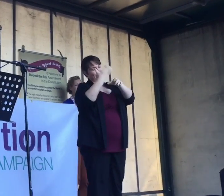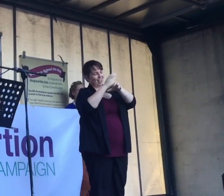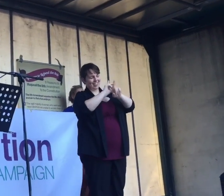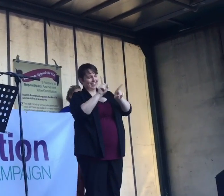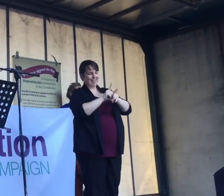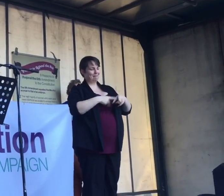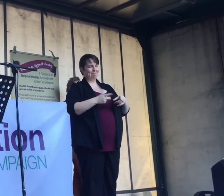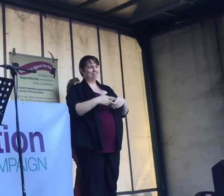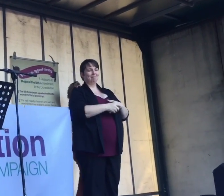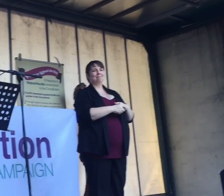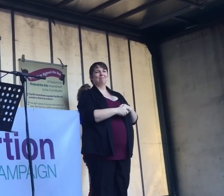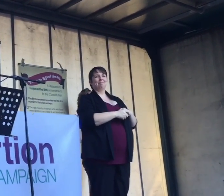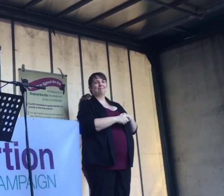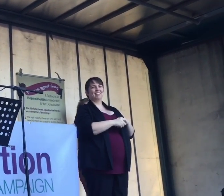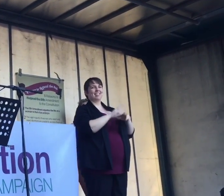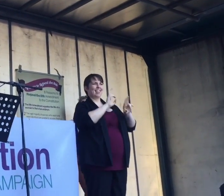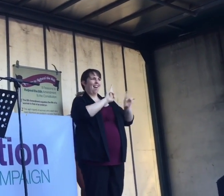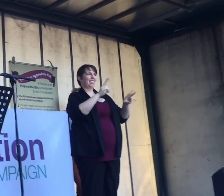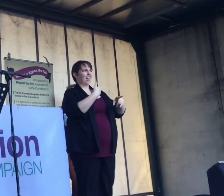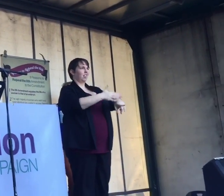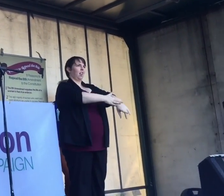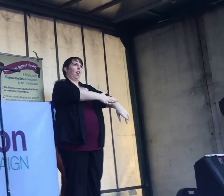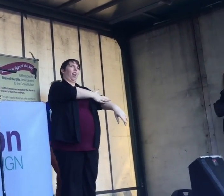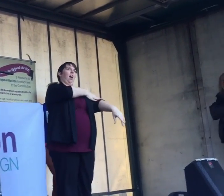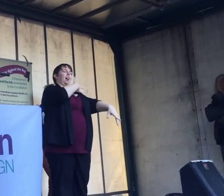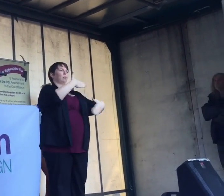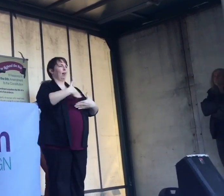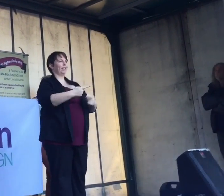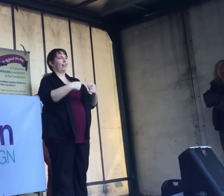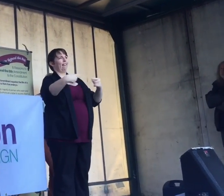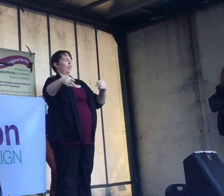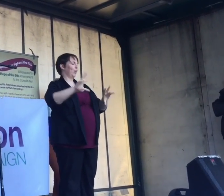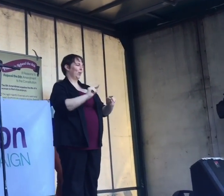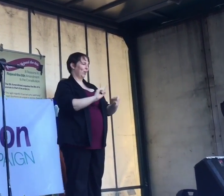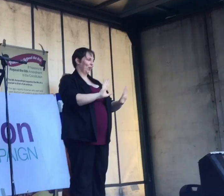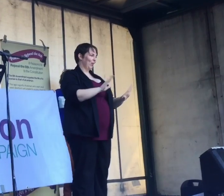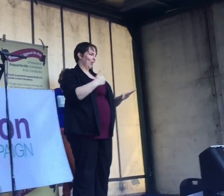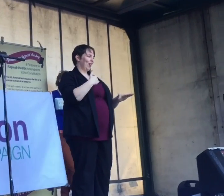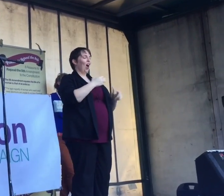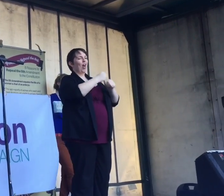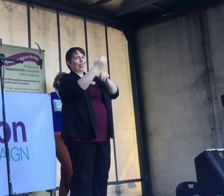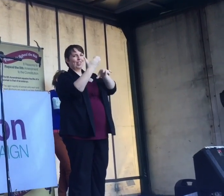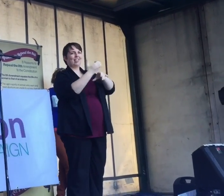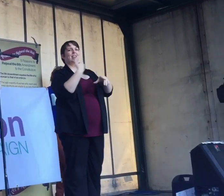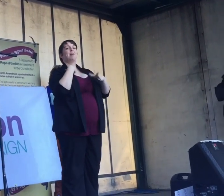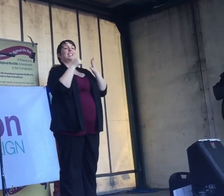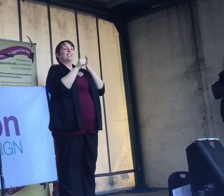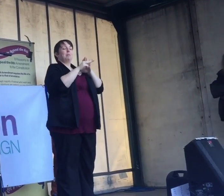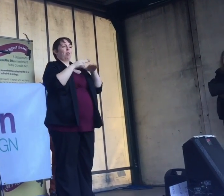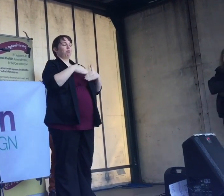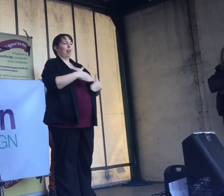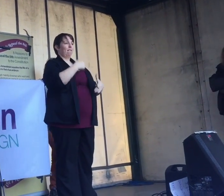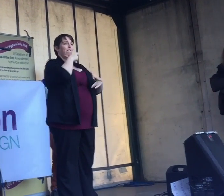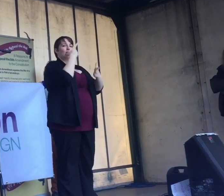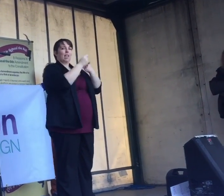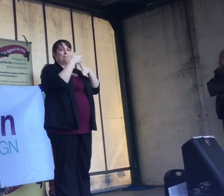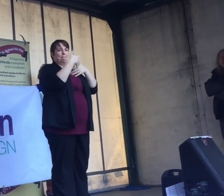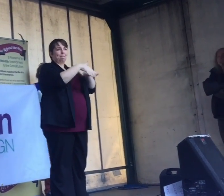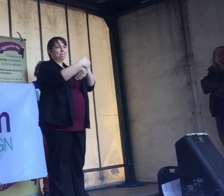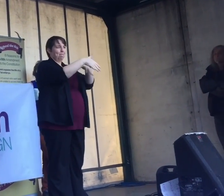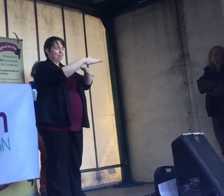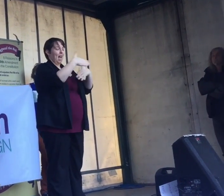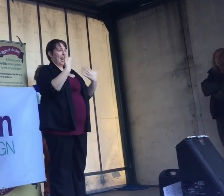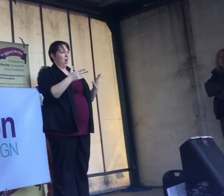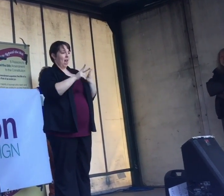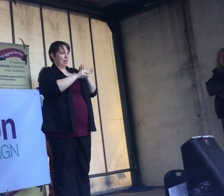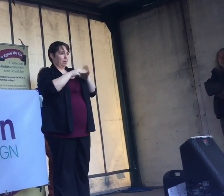that. Different pregnancy, not like the longest gestation in all of history. I was 6 months pregnant on the first March for Choice. I'm